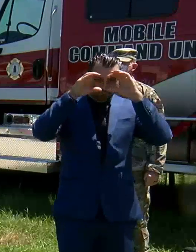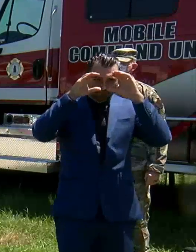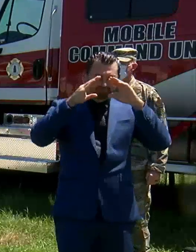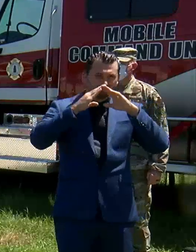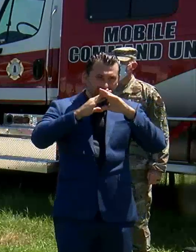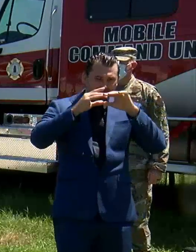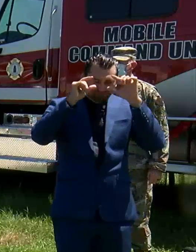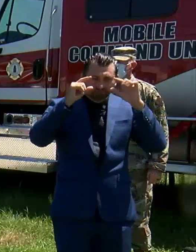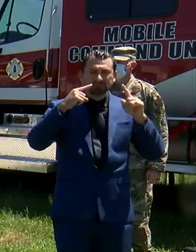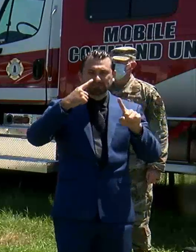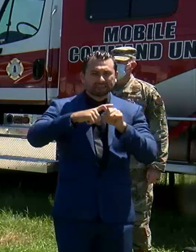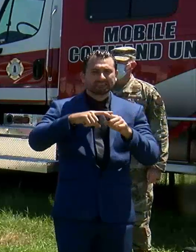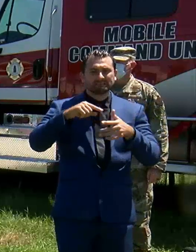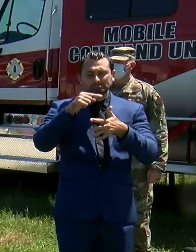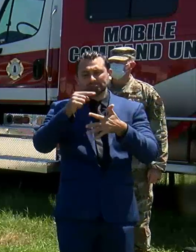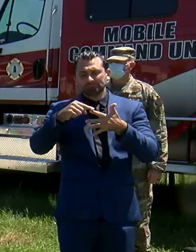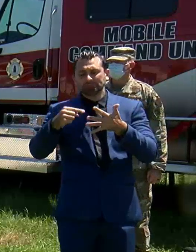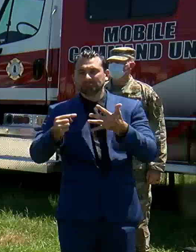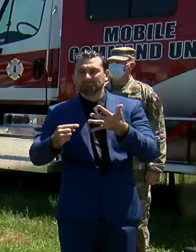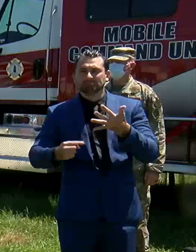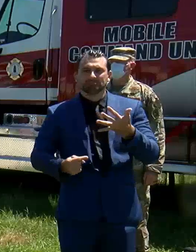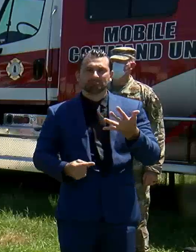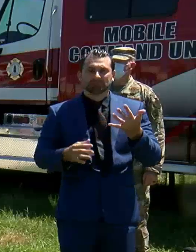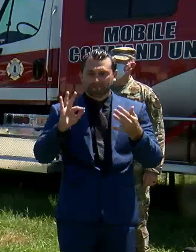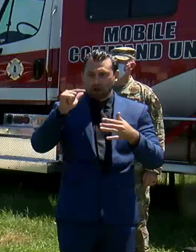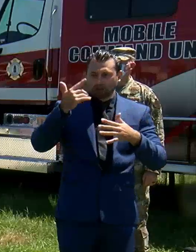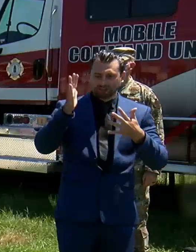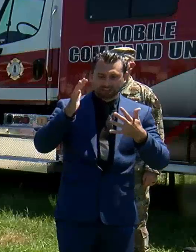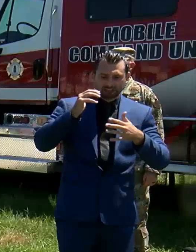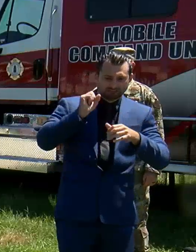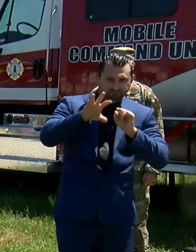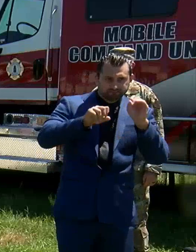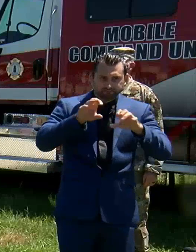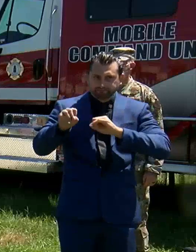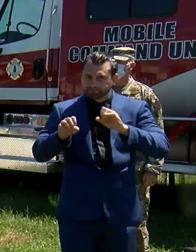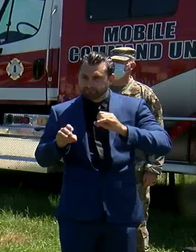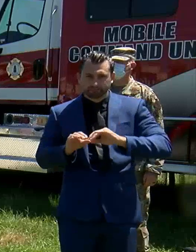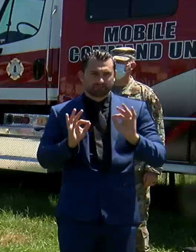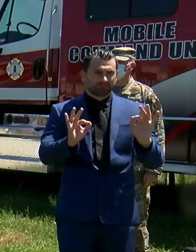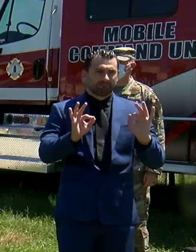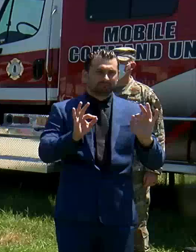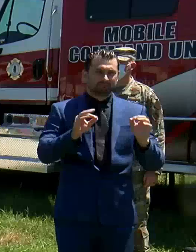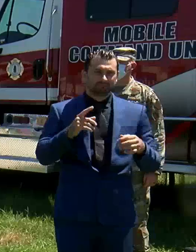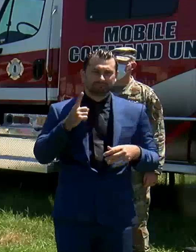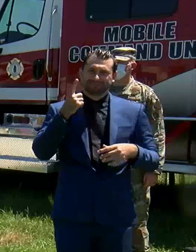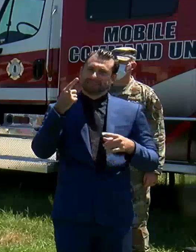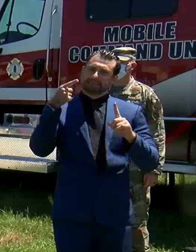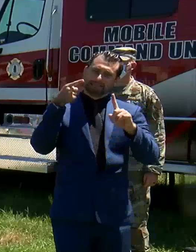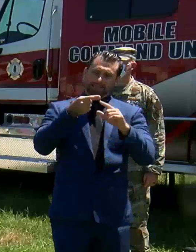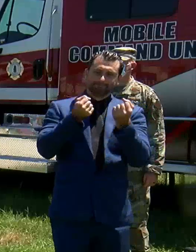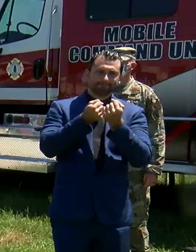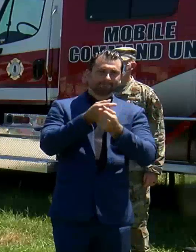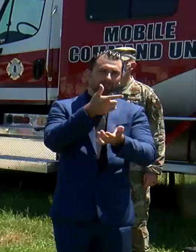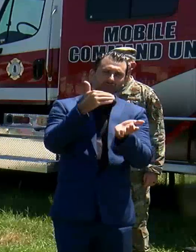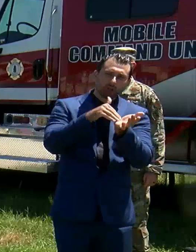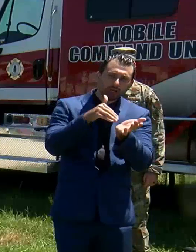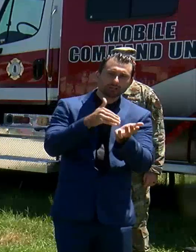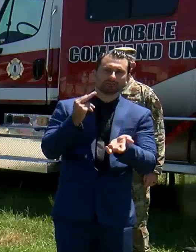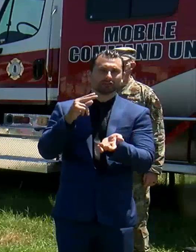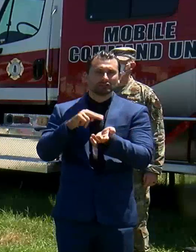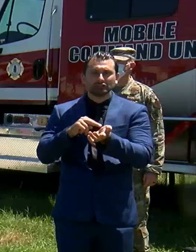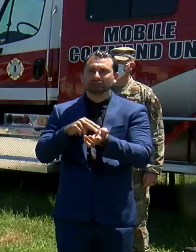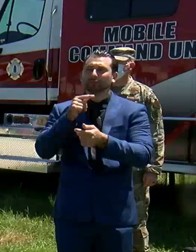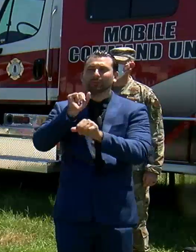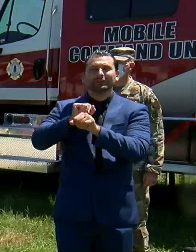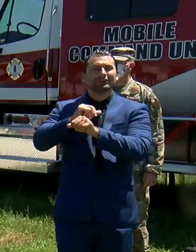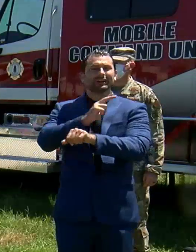operation, really focusing on supporting those frontline healthcare workers. We also now have a machine down in Miami